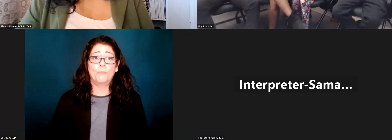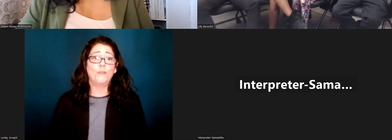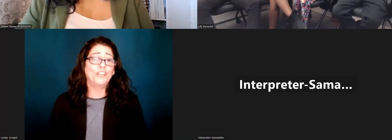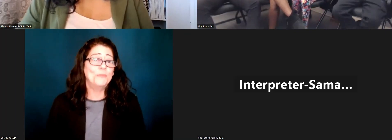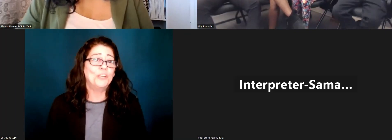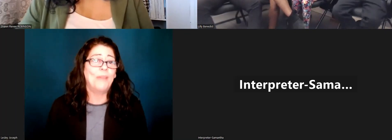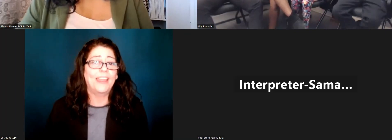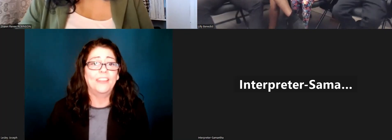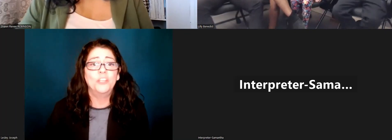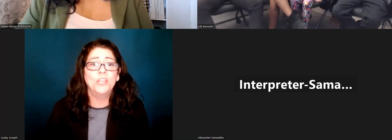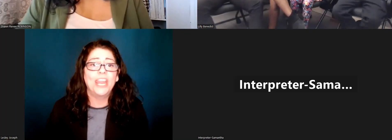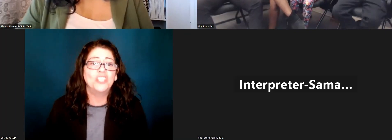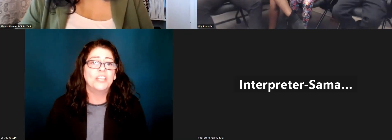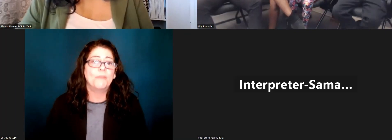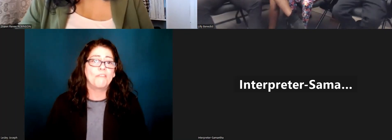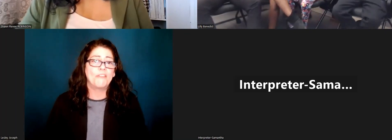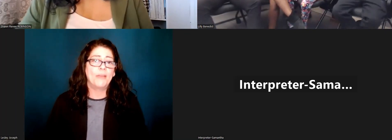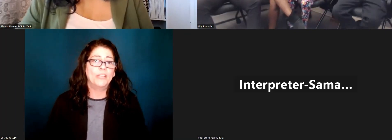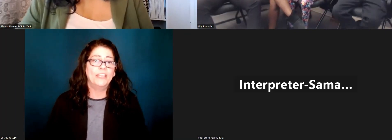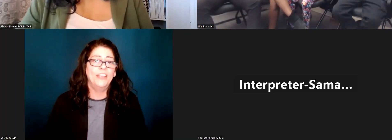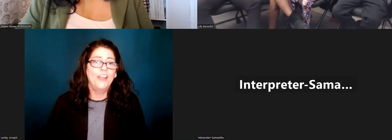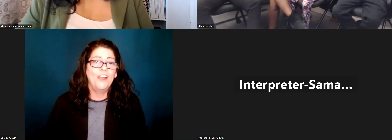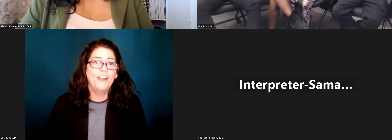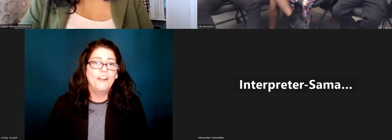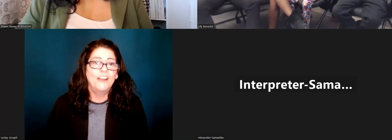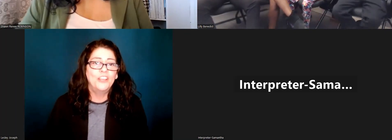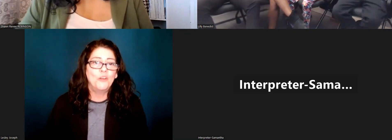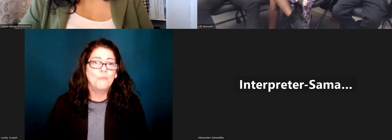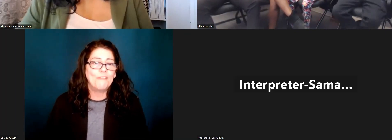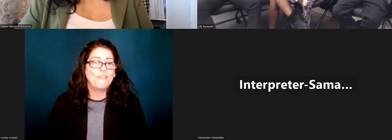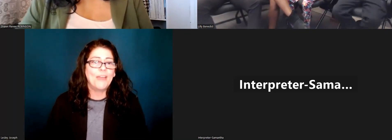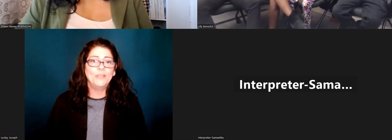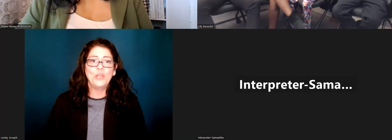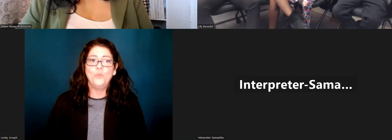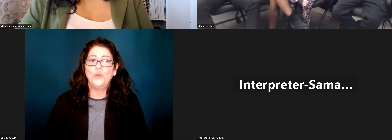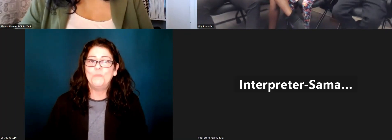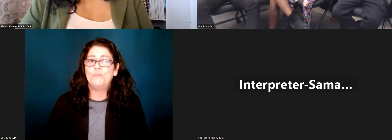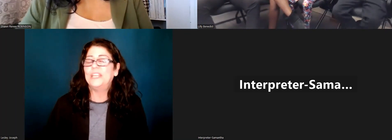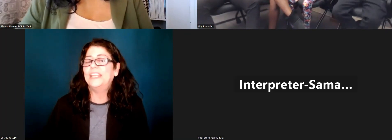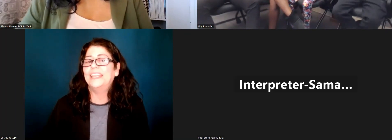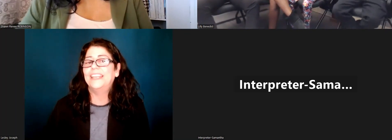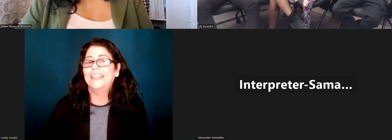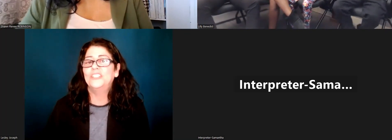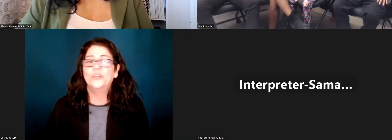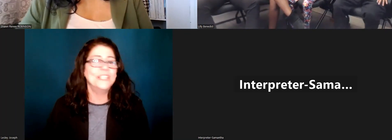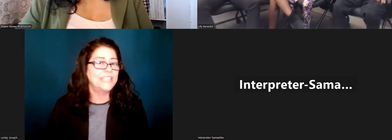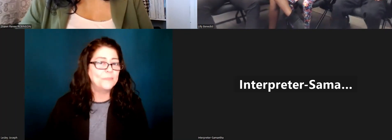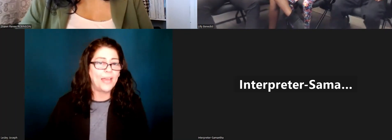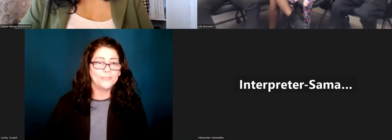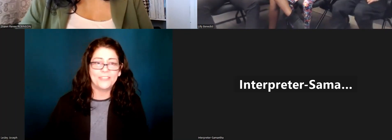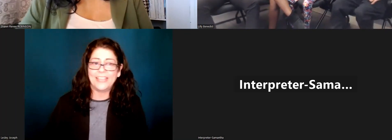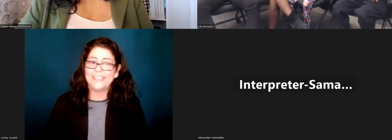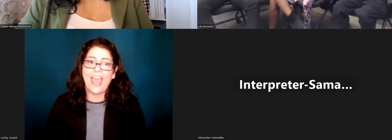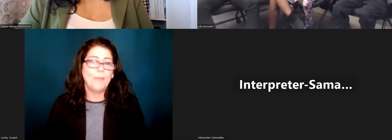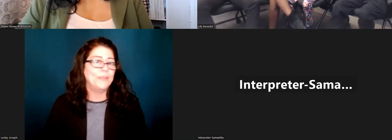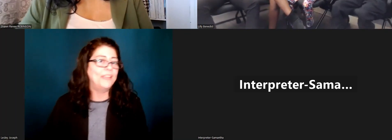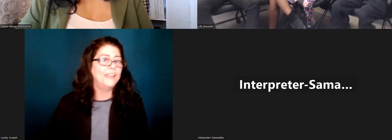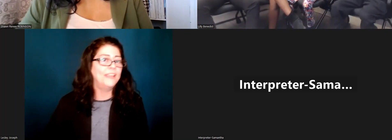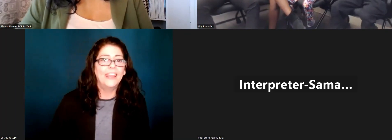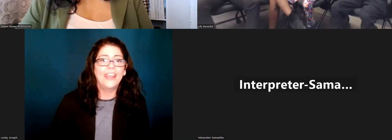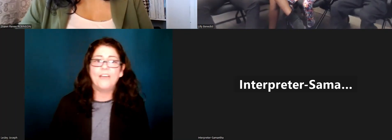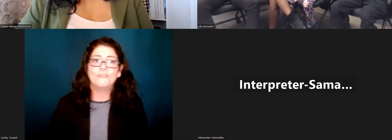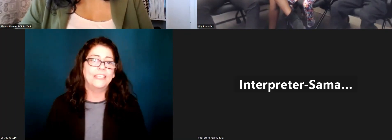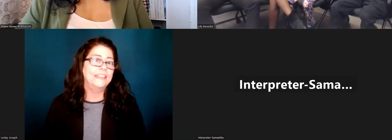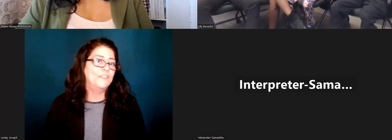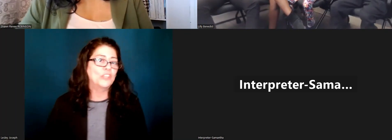So perfect communication in my family, you know, my family would be doing the same types of things,